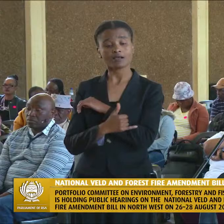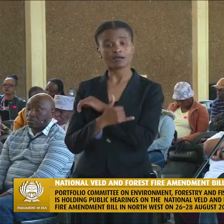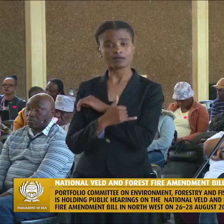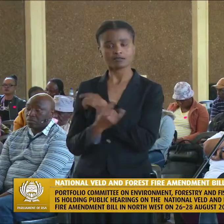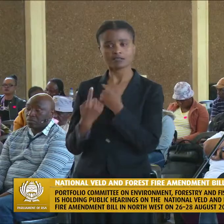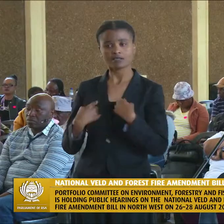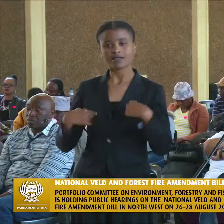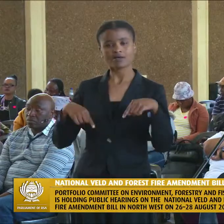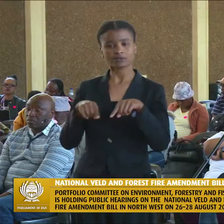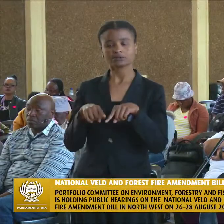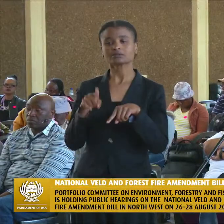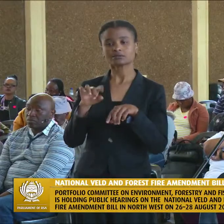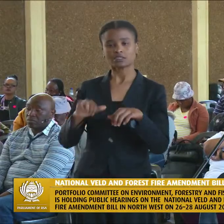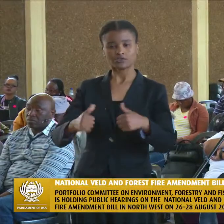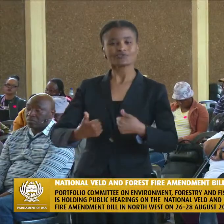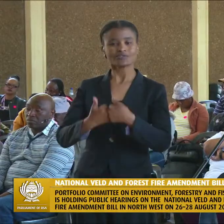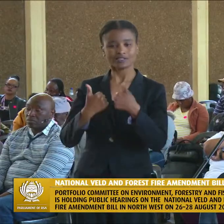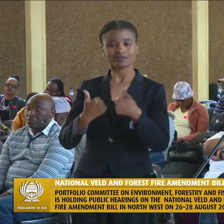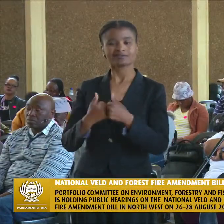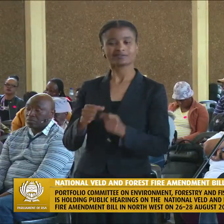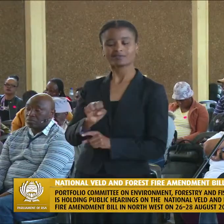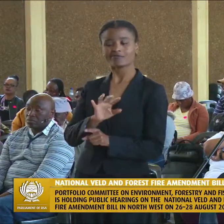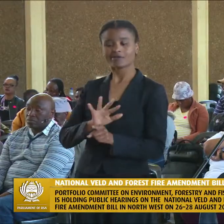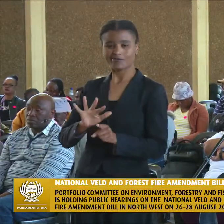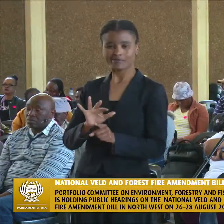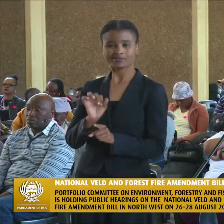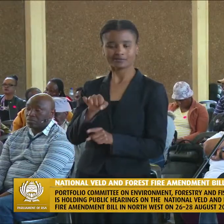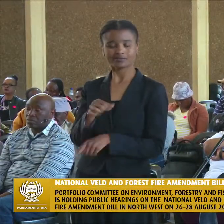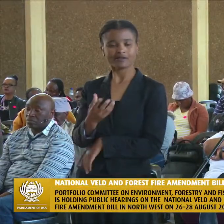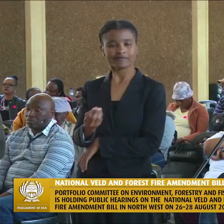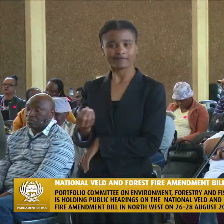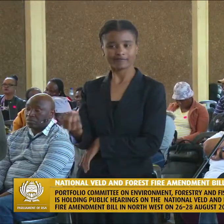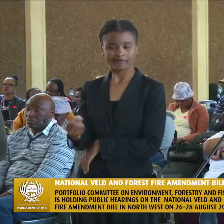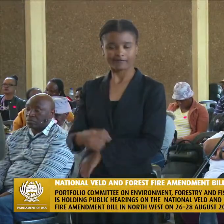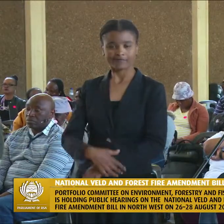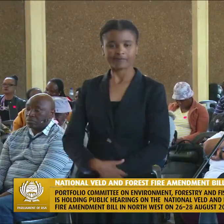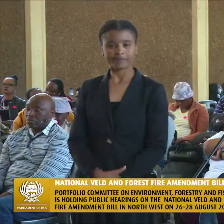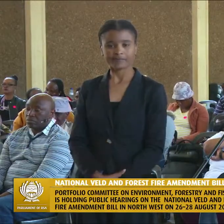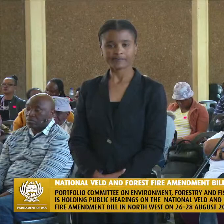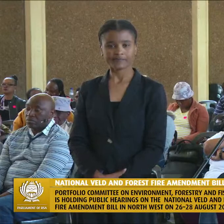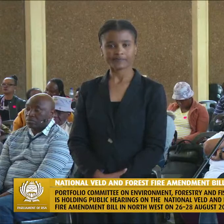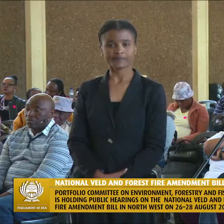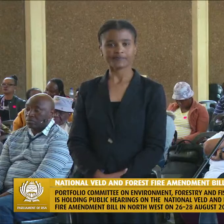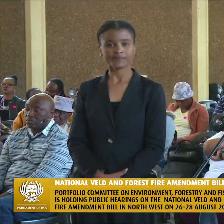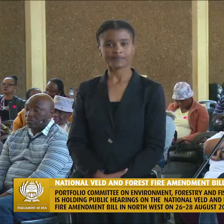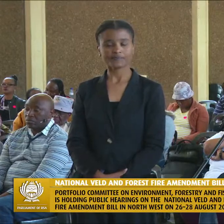parliament we do have the challenge of the environment in our country